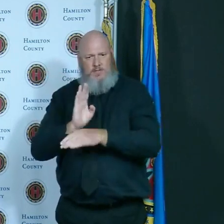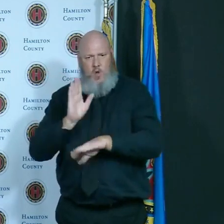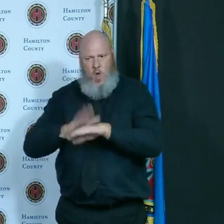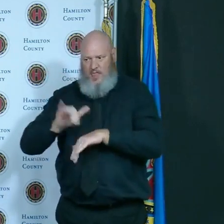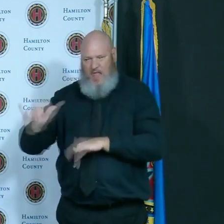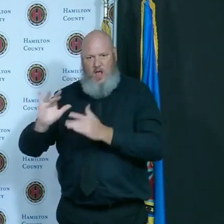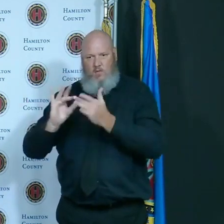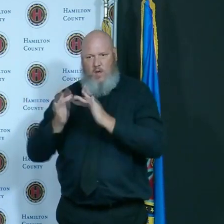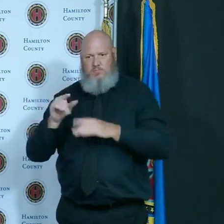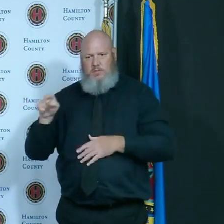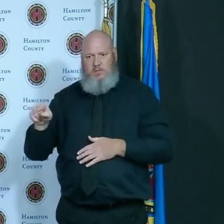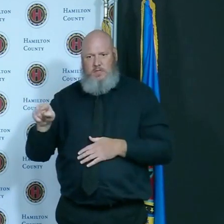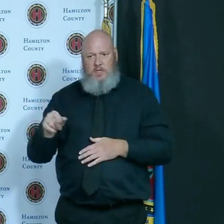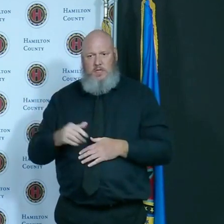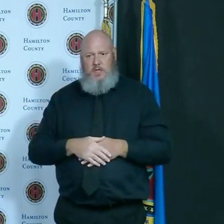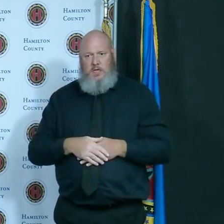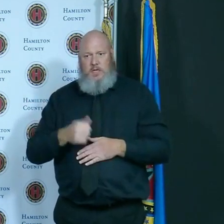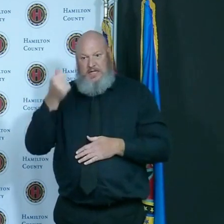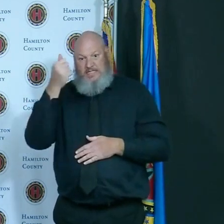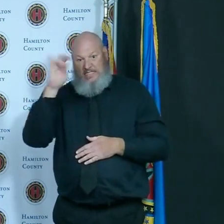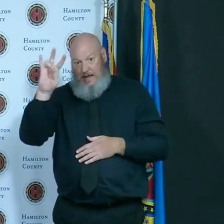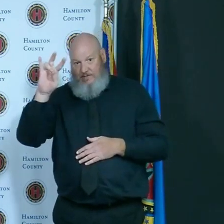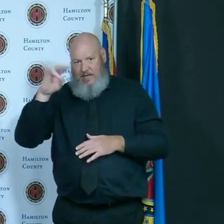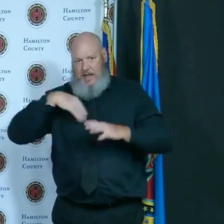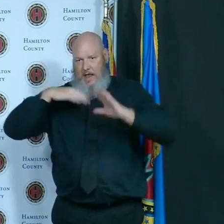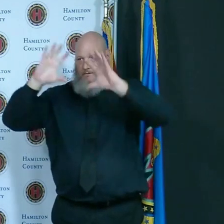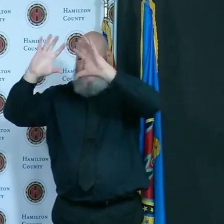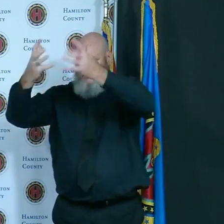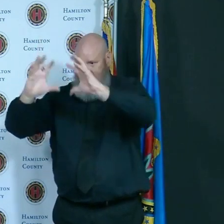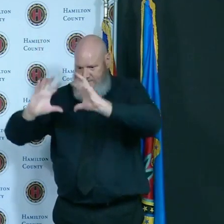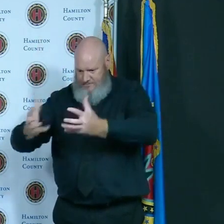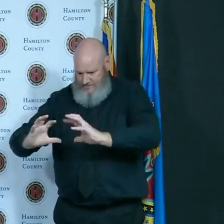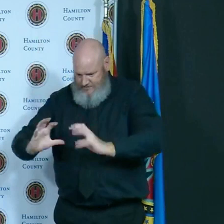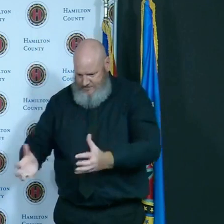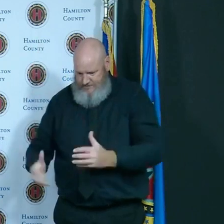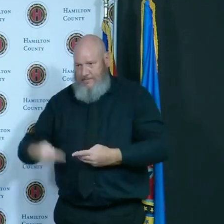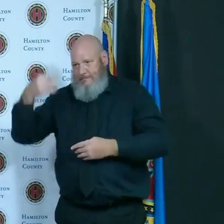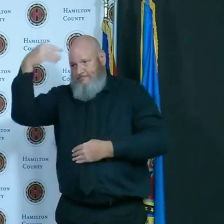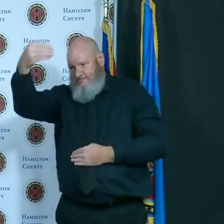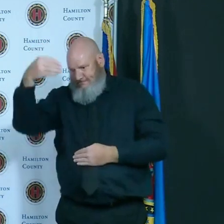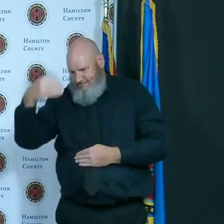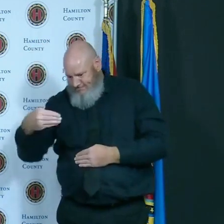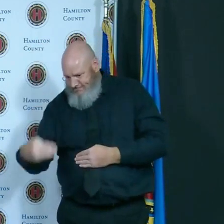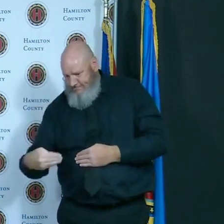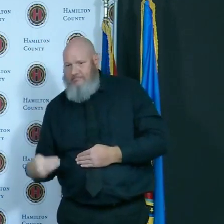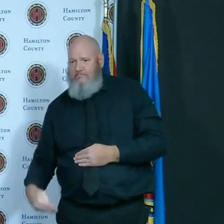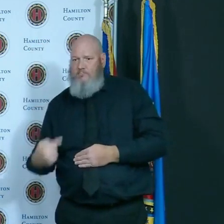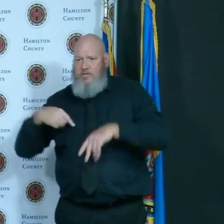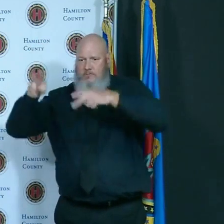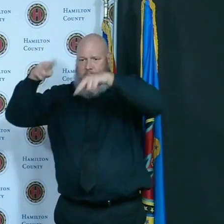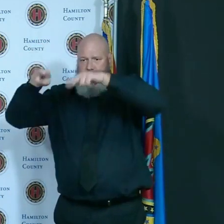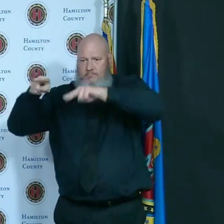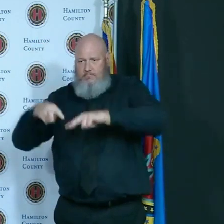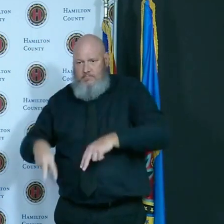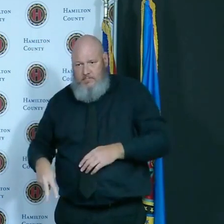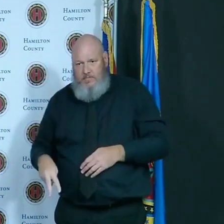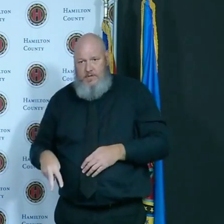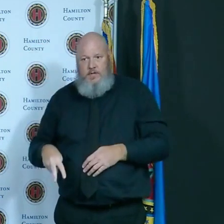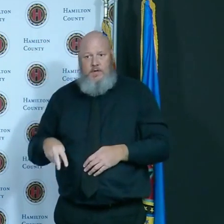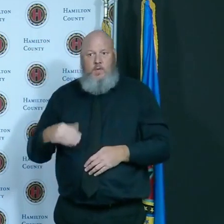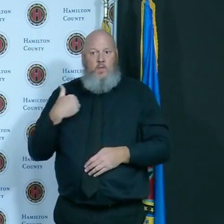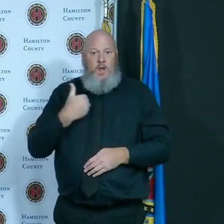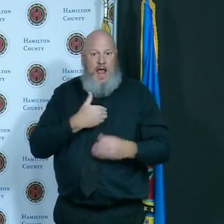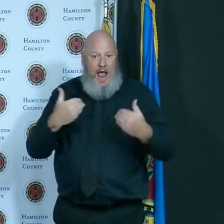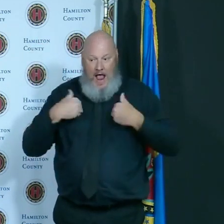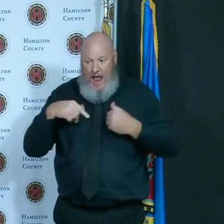and one of our most important partners are the medical community. The Cincinnati Medical Association, led by Dr. Roosevelt